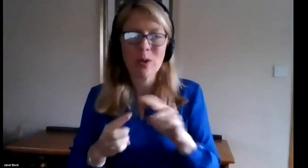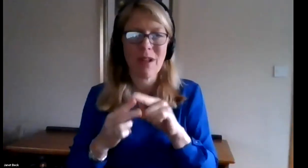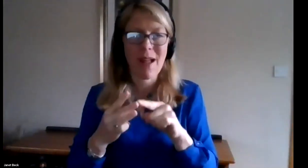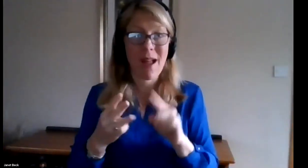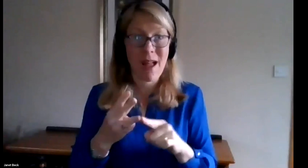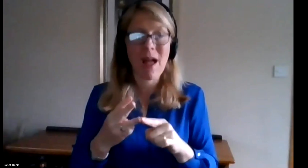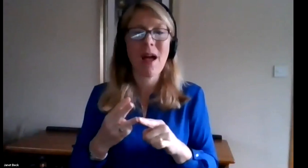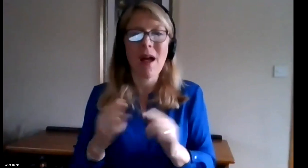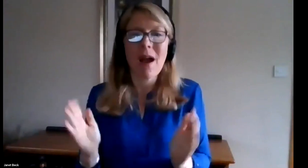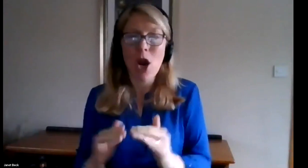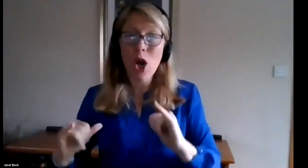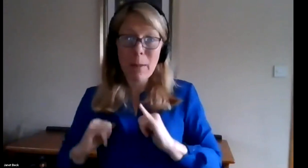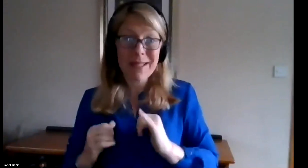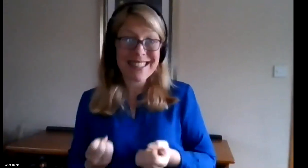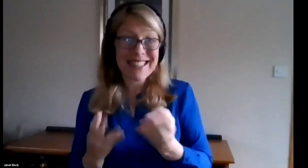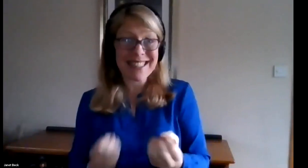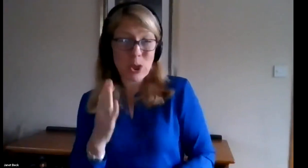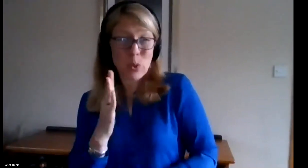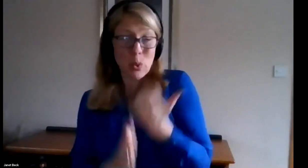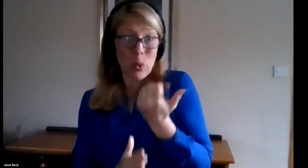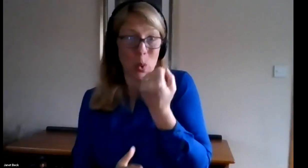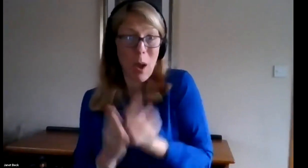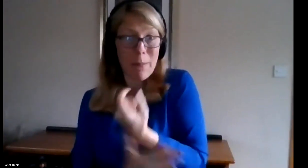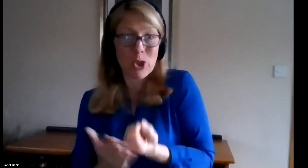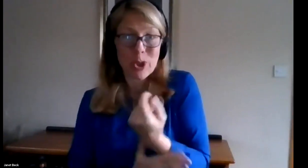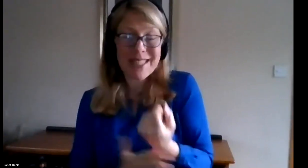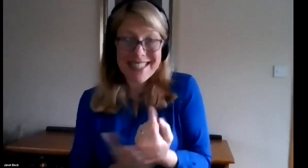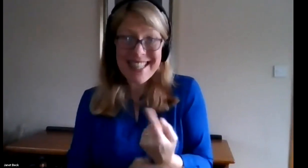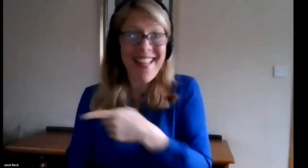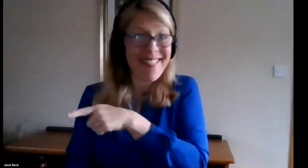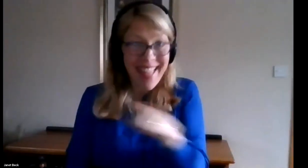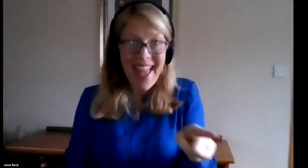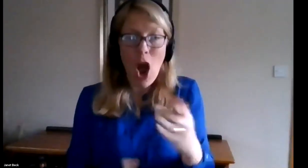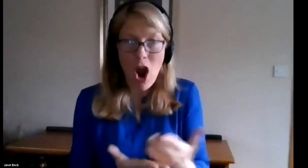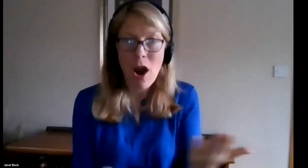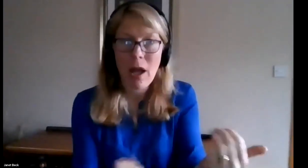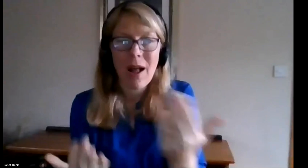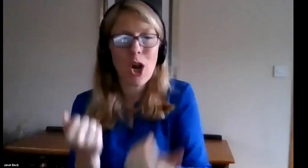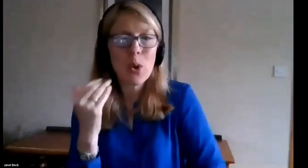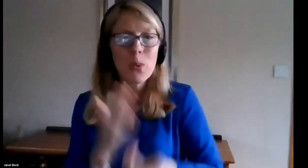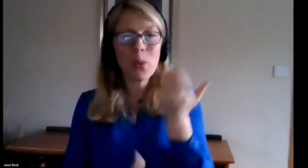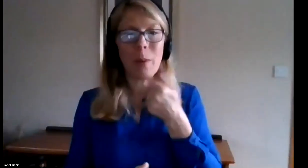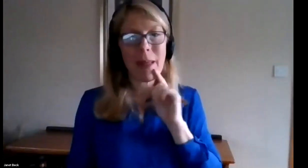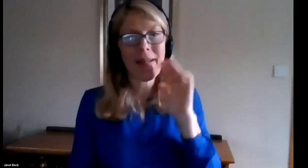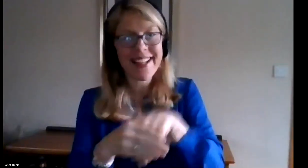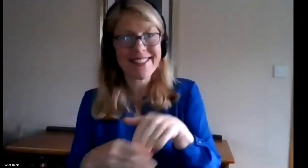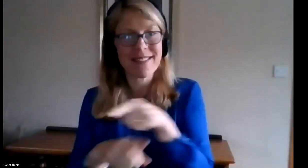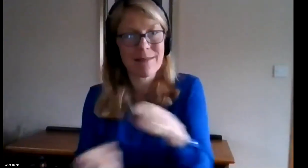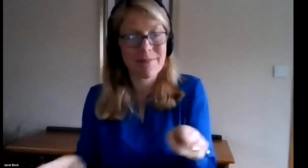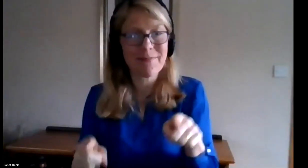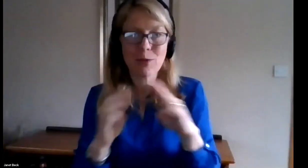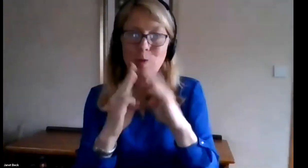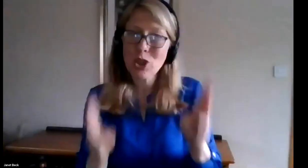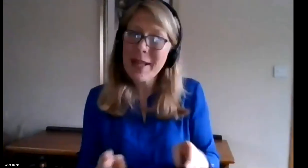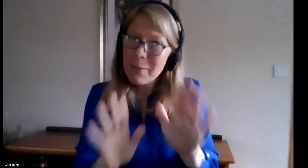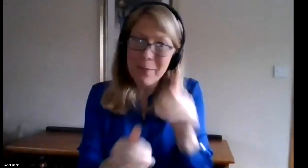actually bring new talents, new opportunities, new developments in the digital sector to the museum world. So I